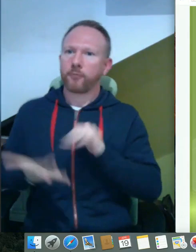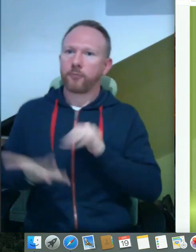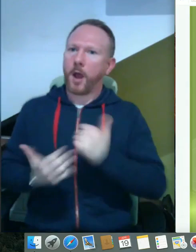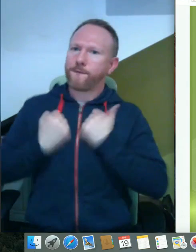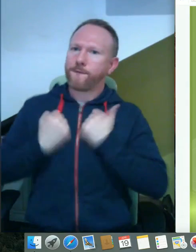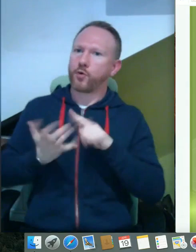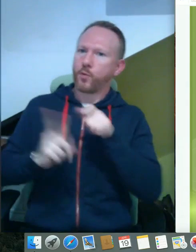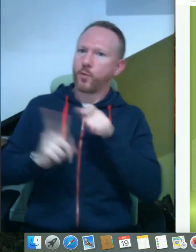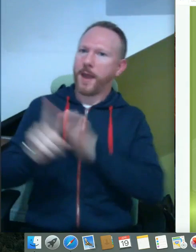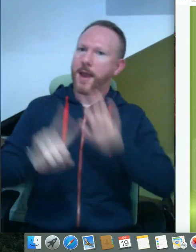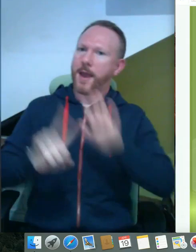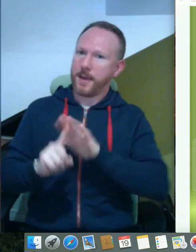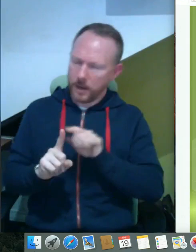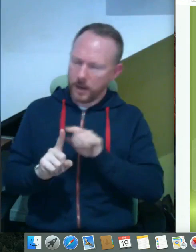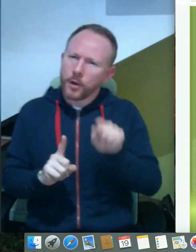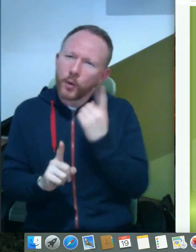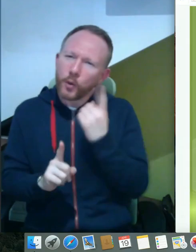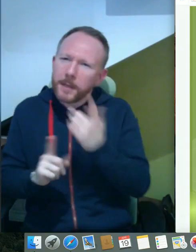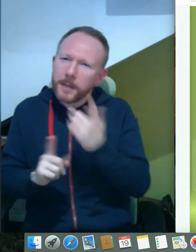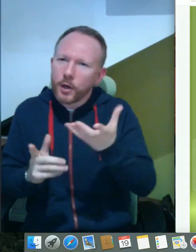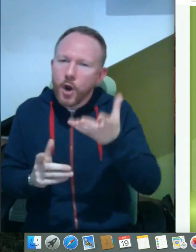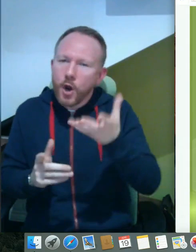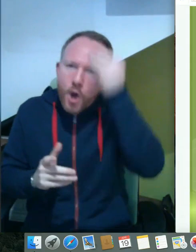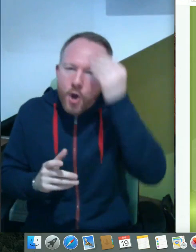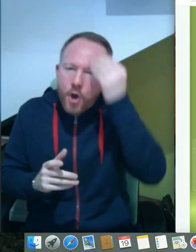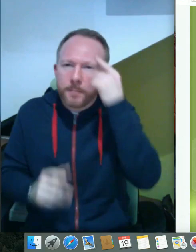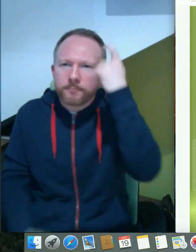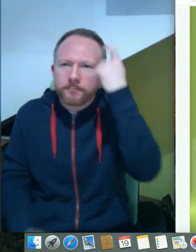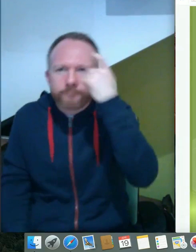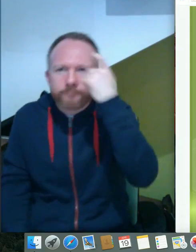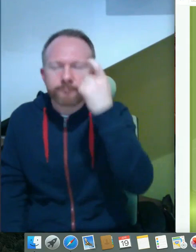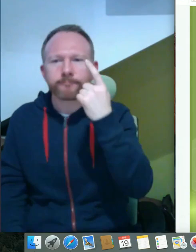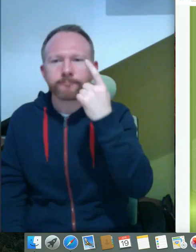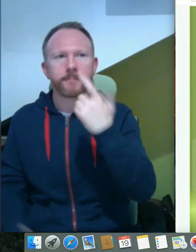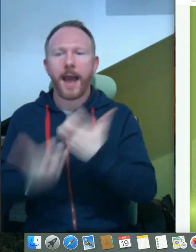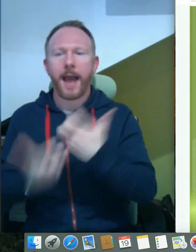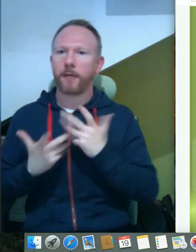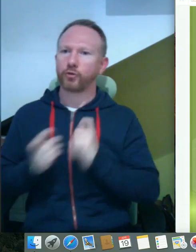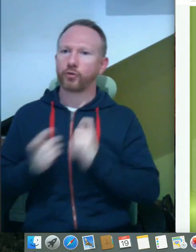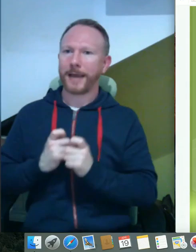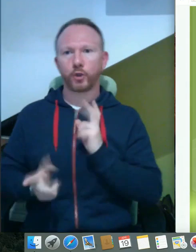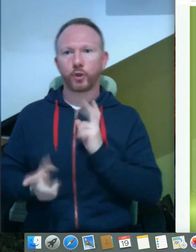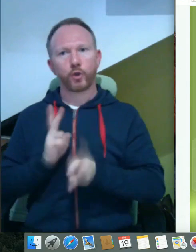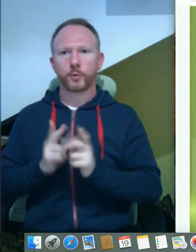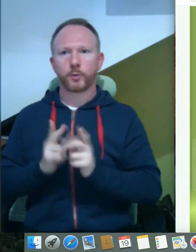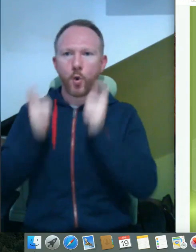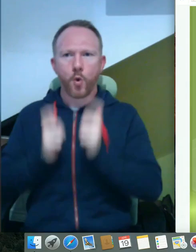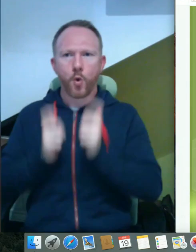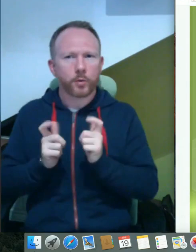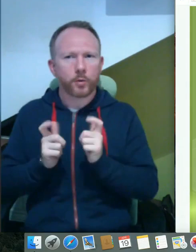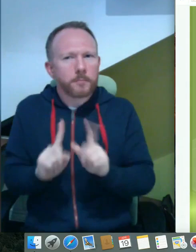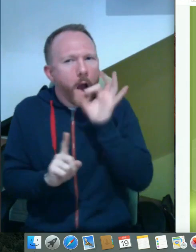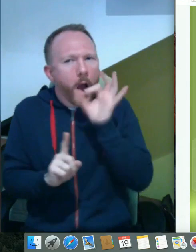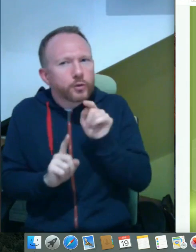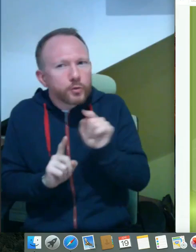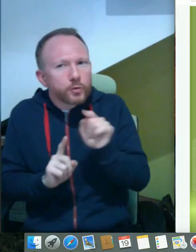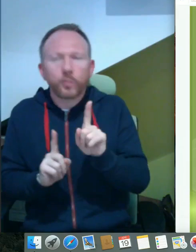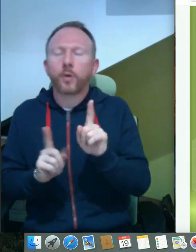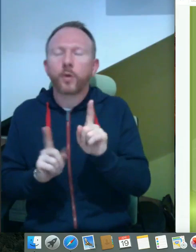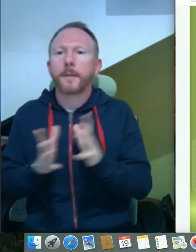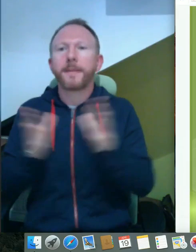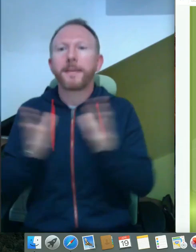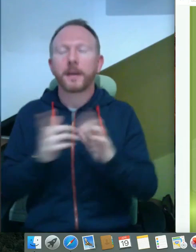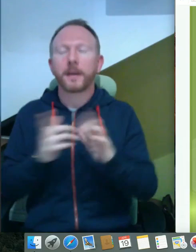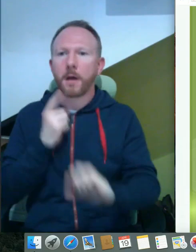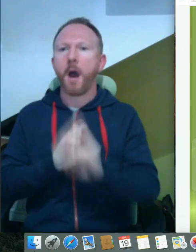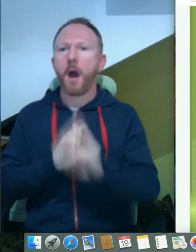obviously you're going to learn something and you're going to kind of reflect on how you work. What would you say has been kind of the biggest revelation for you? I